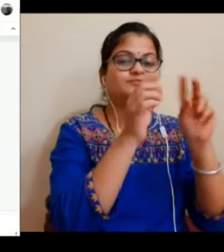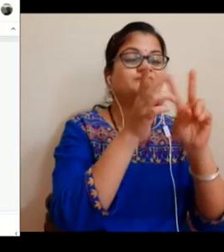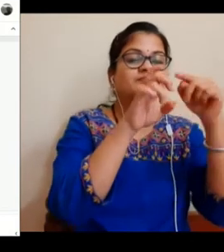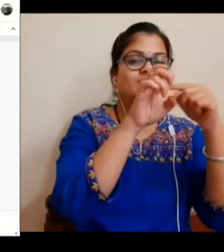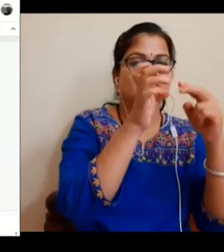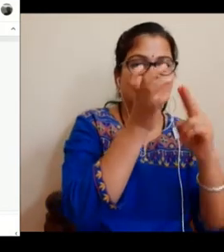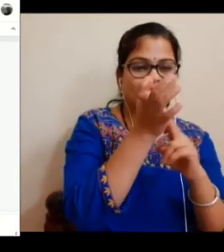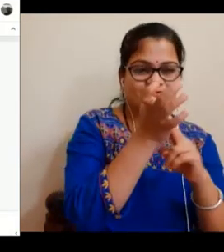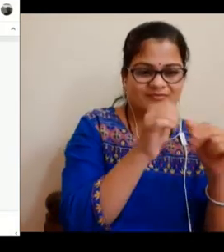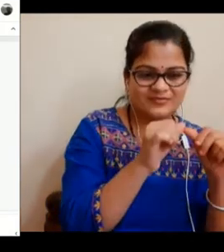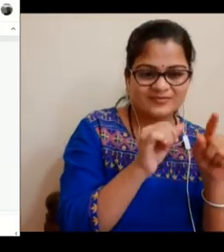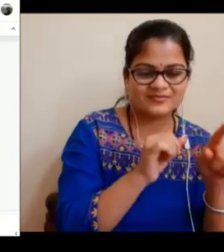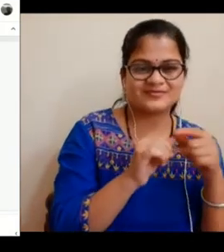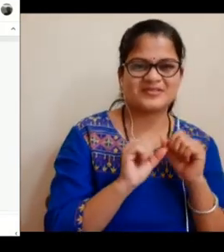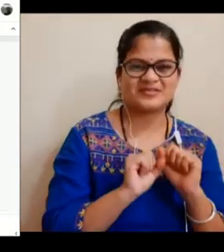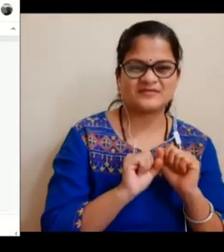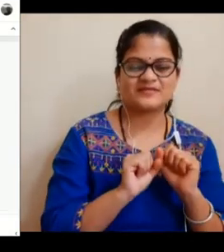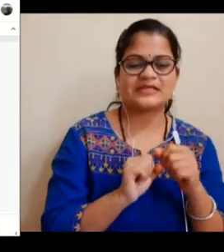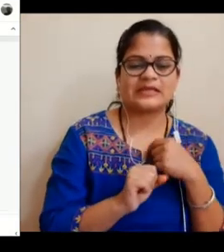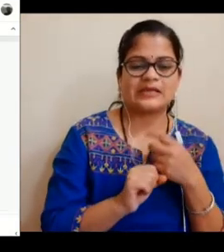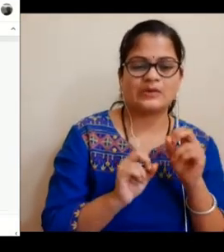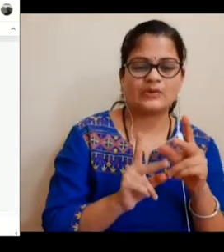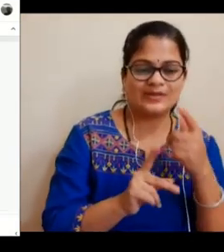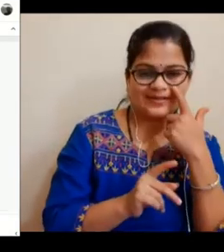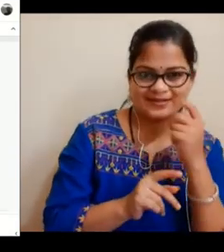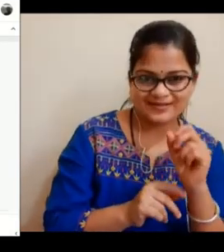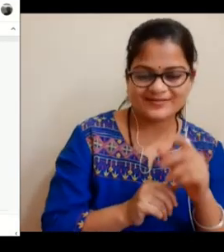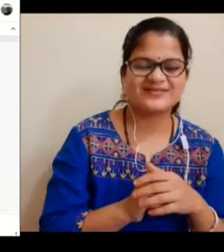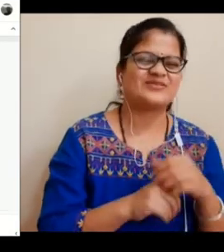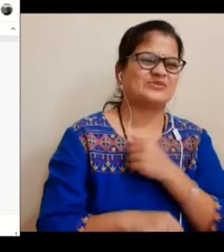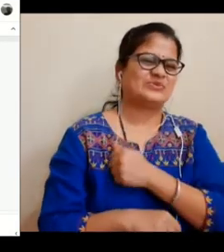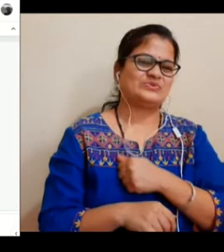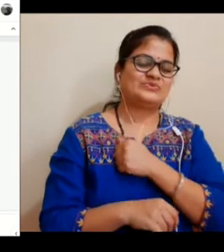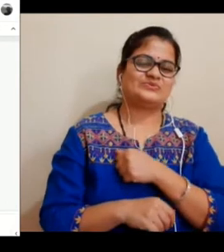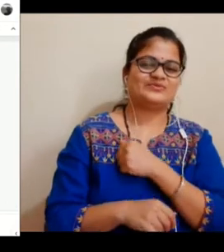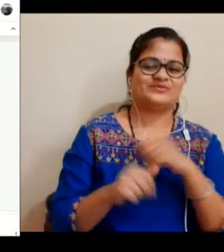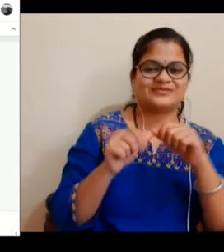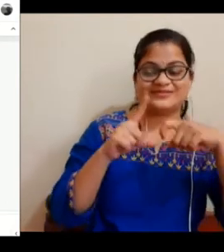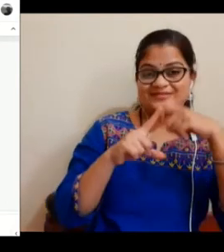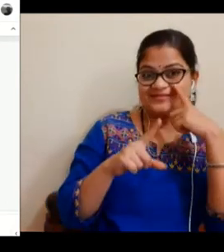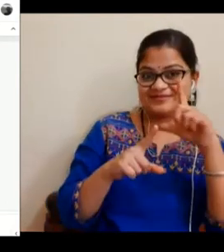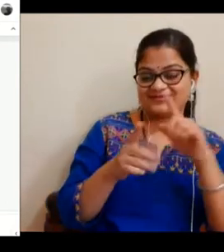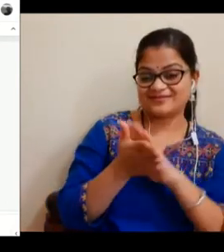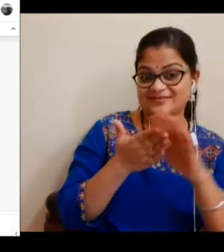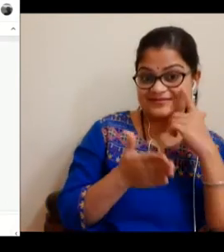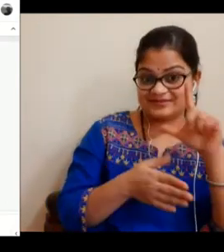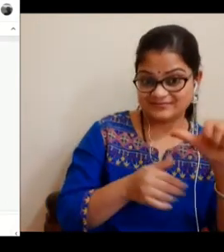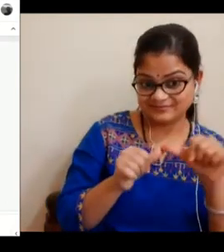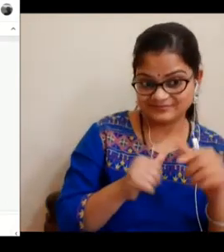Veena, this is a very difficult one, but let me try. I'm sorry, Akila. That's okay.